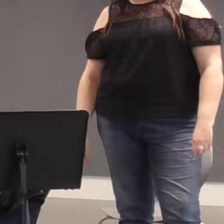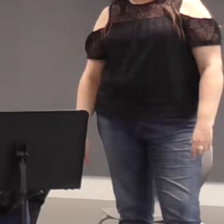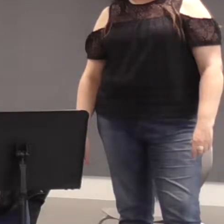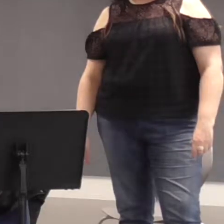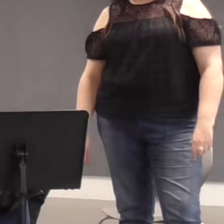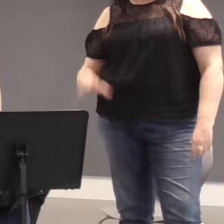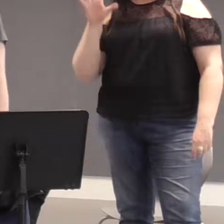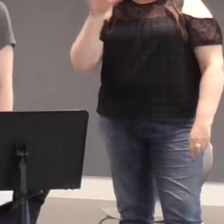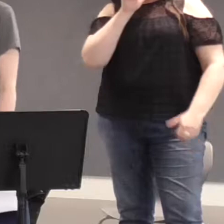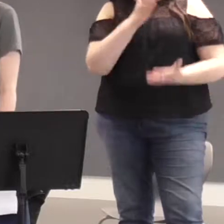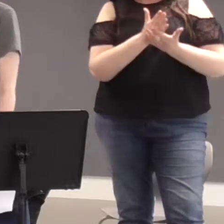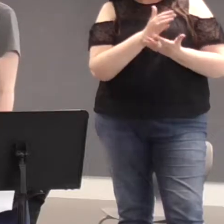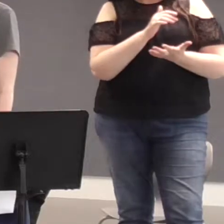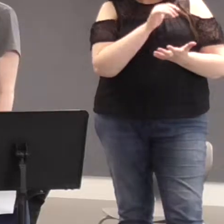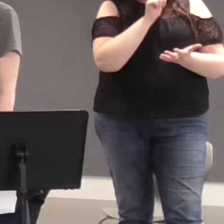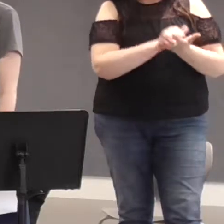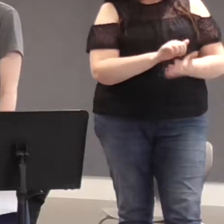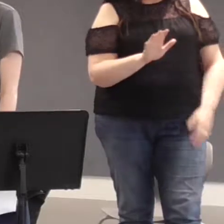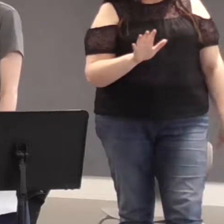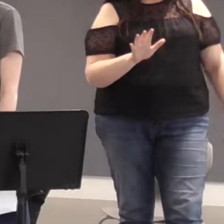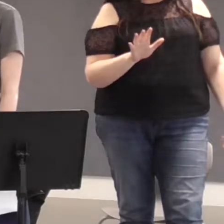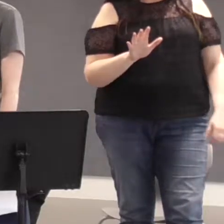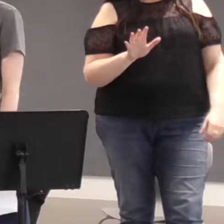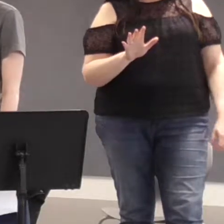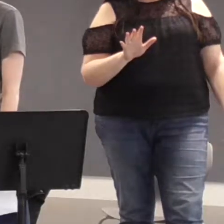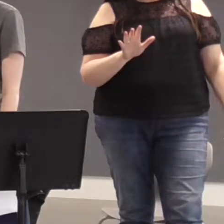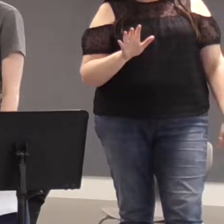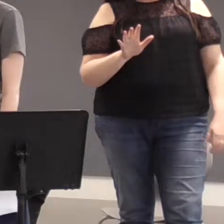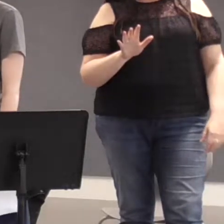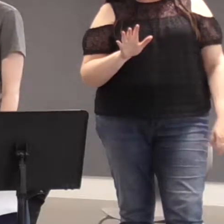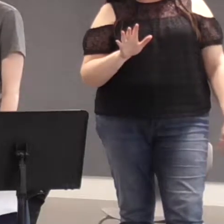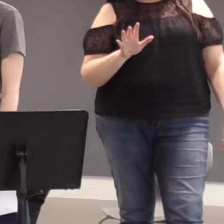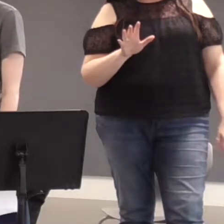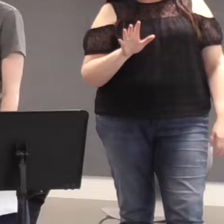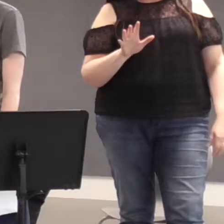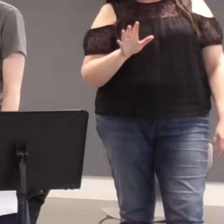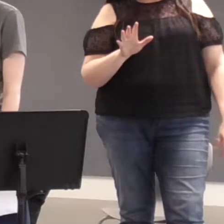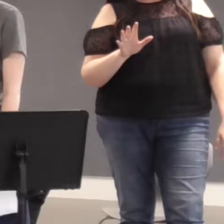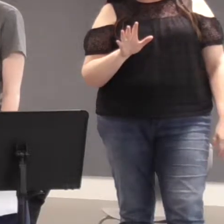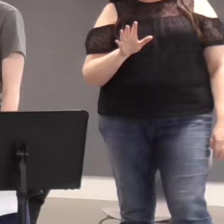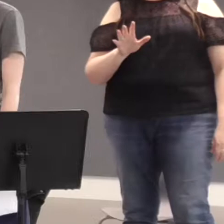This isn't right. What isn't? Well, your brother's